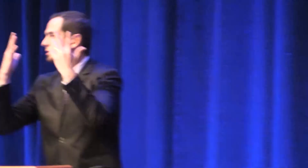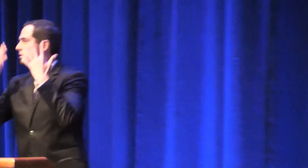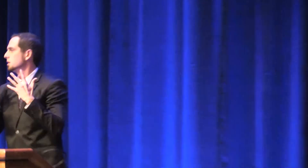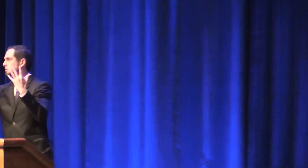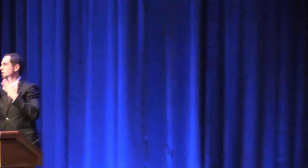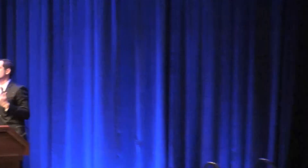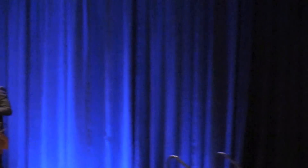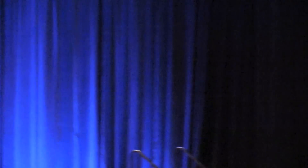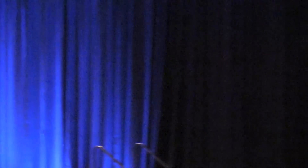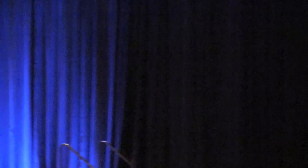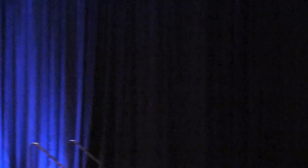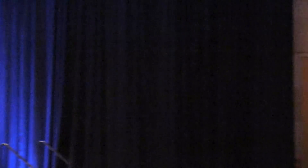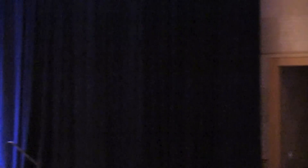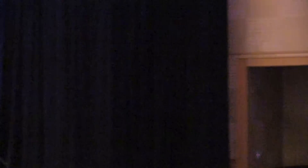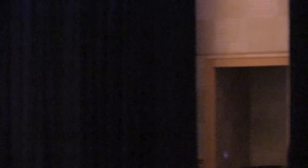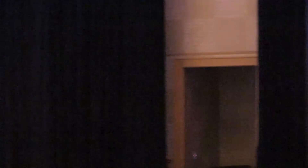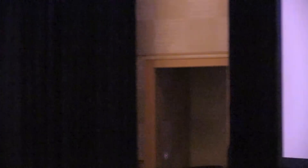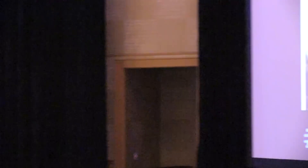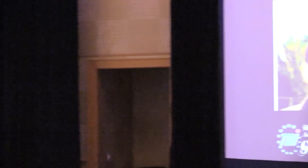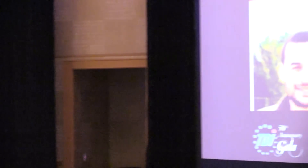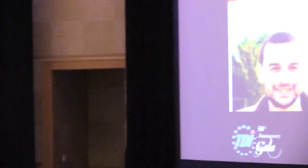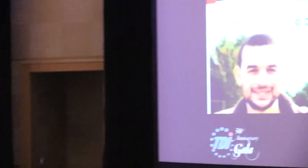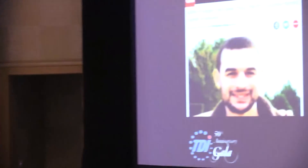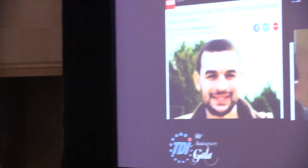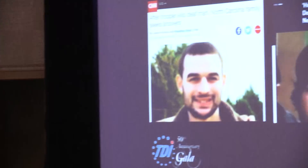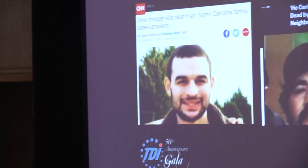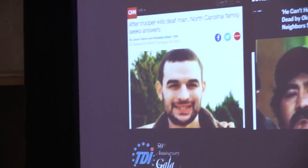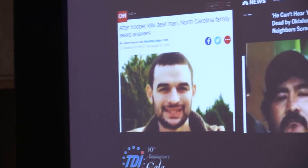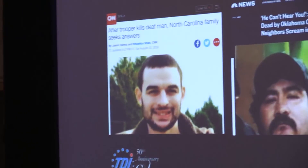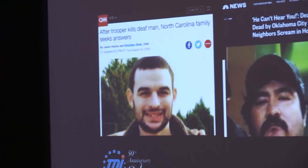Moving on to a few more unfortunate examples.